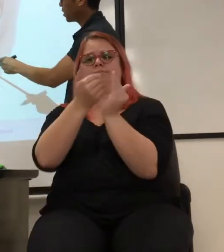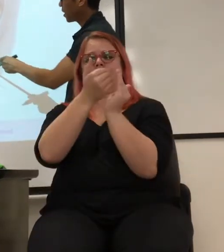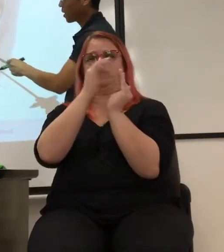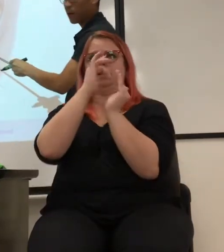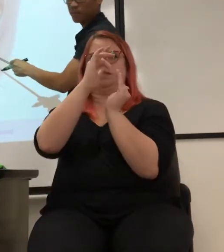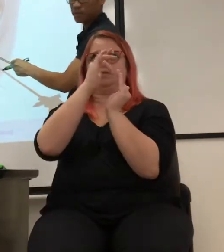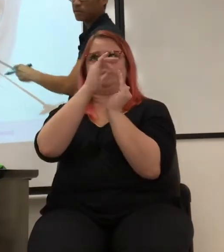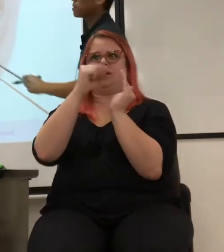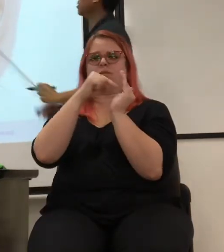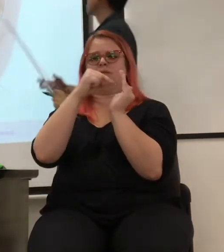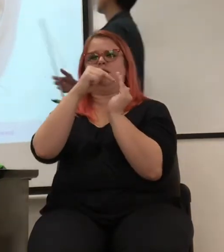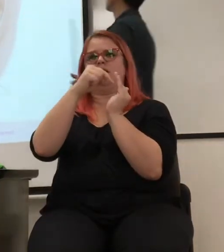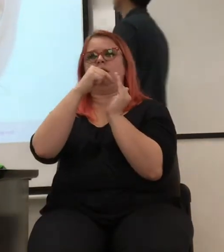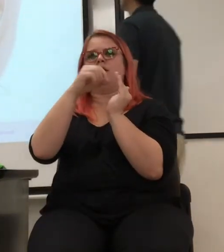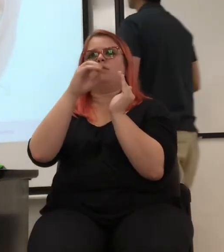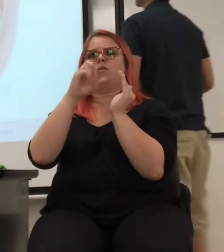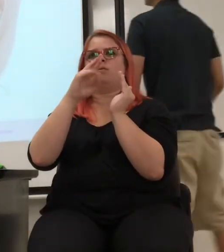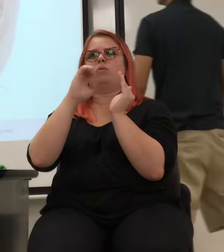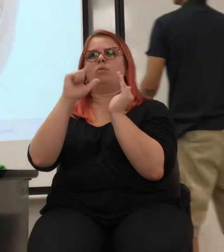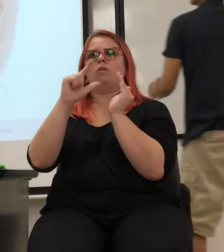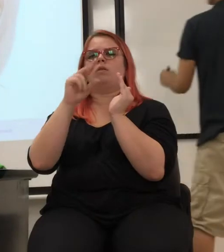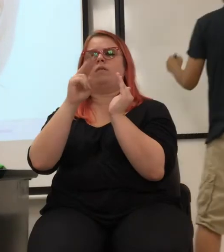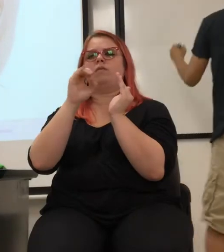space of your cheek and gums.